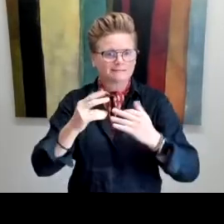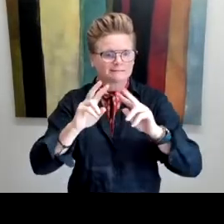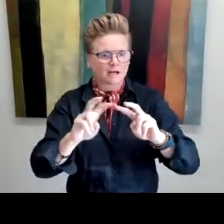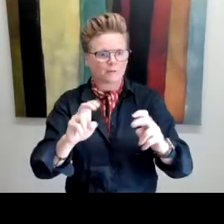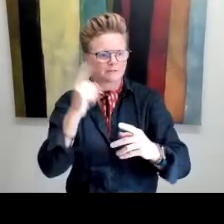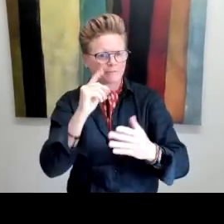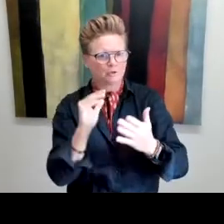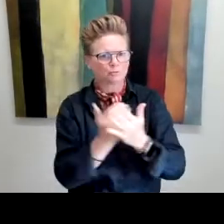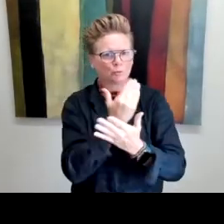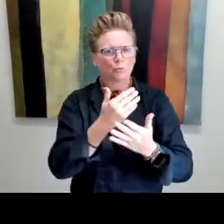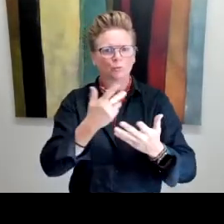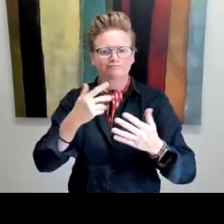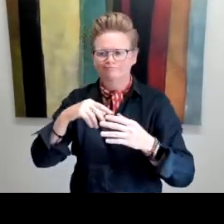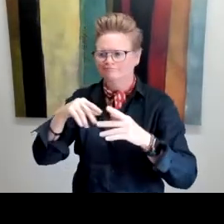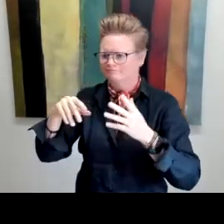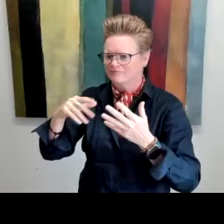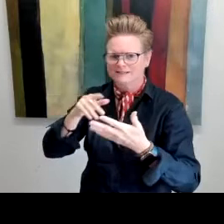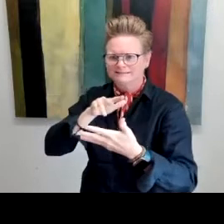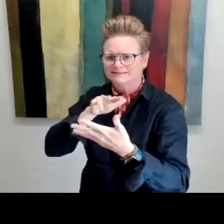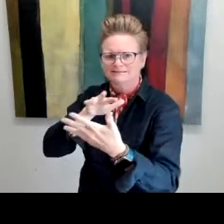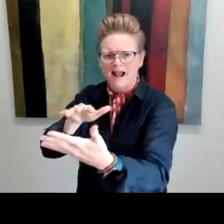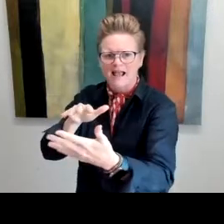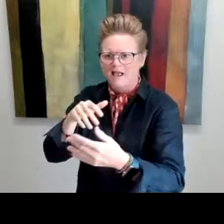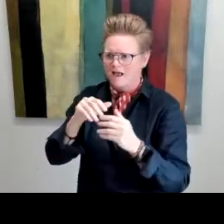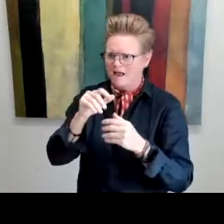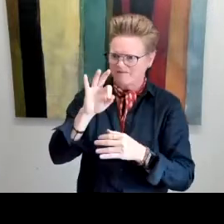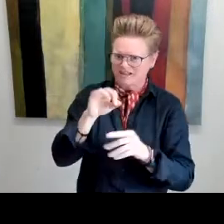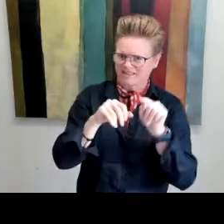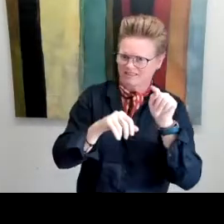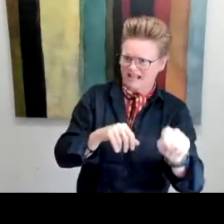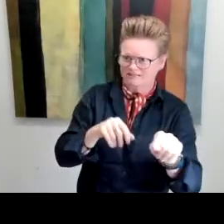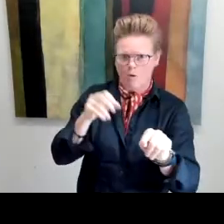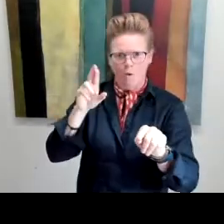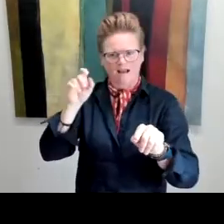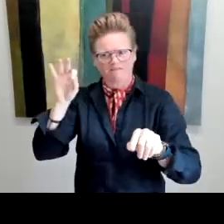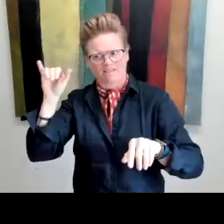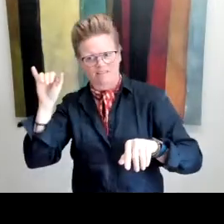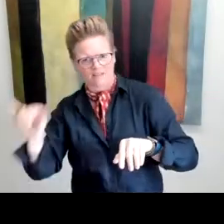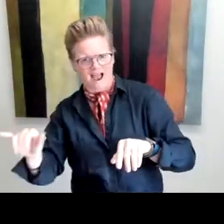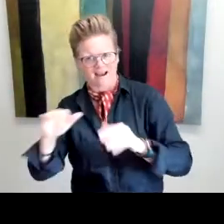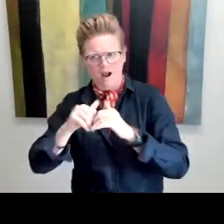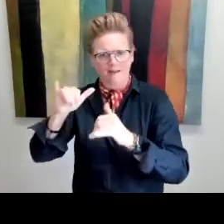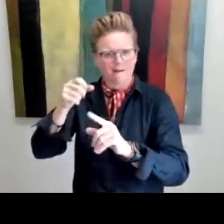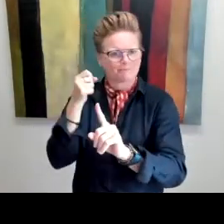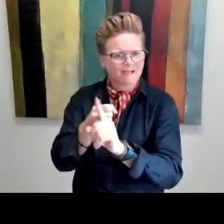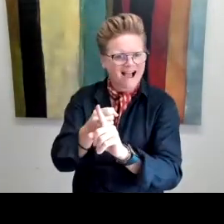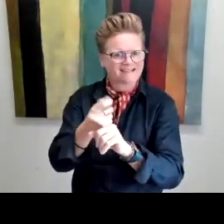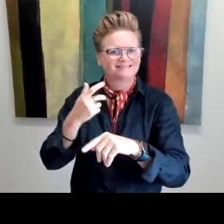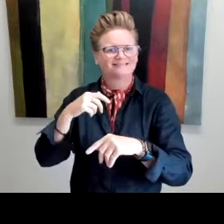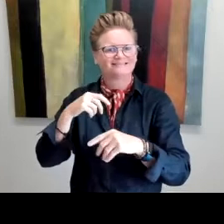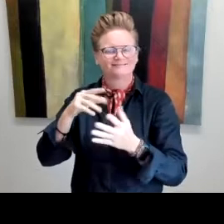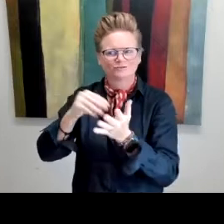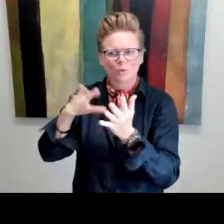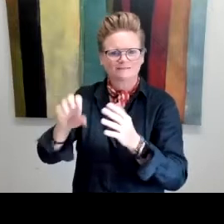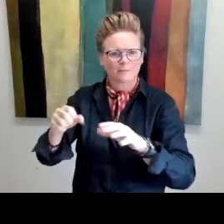so starting something new, the assessment, something new, the studying of this or that,